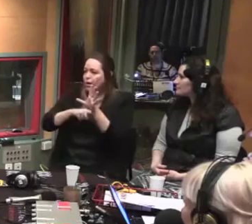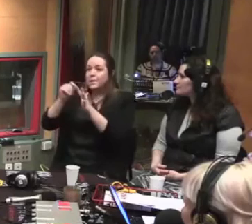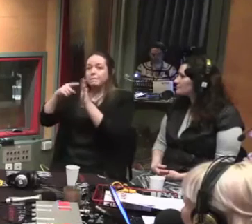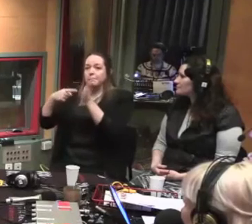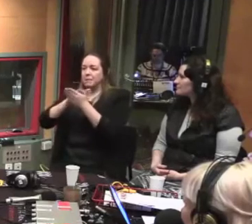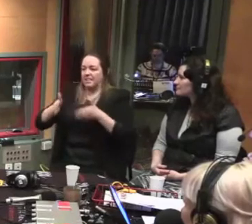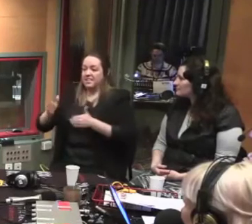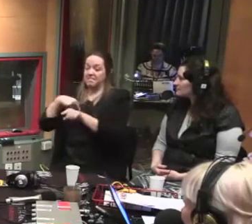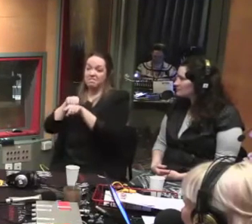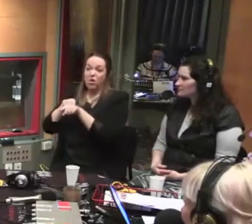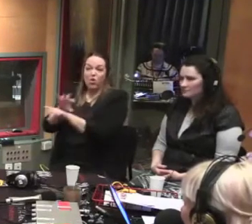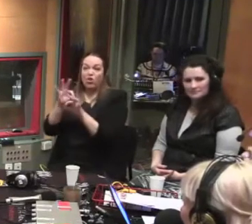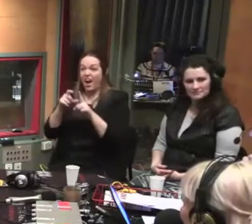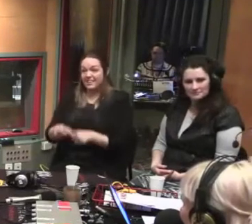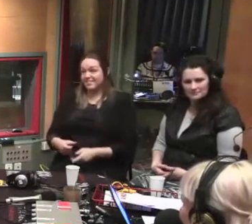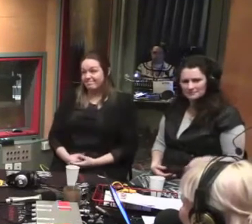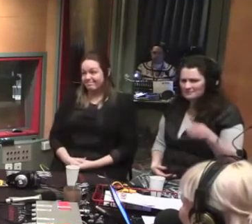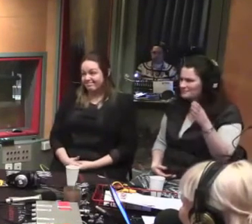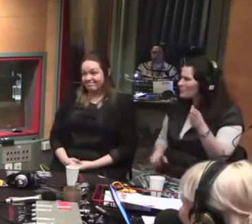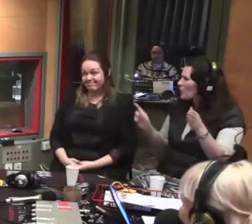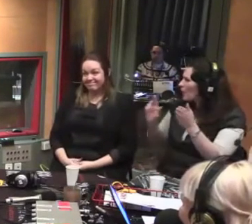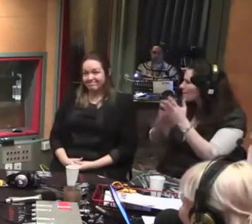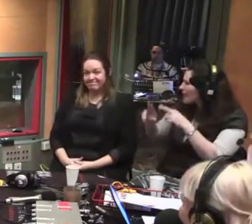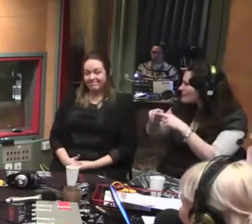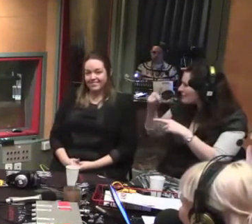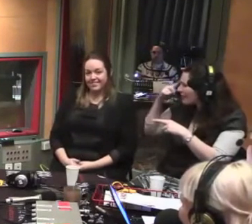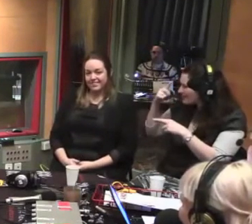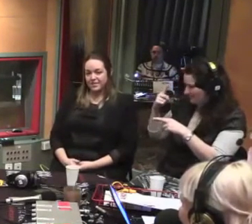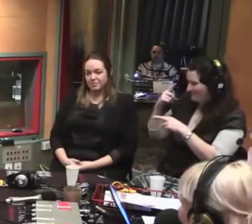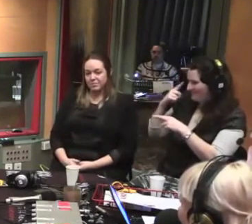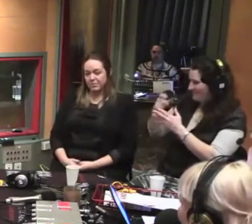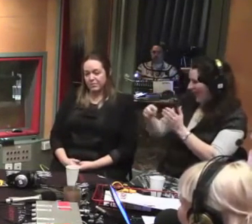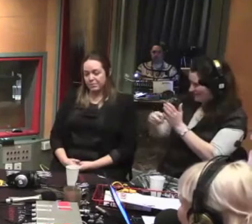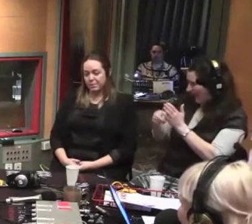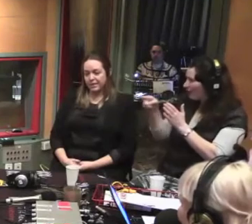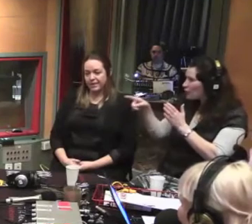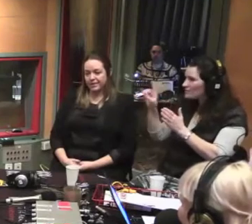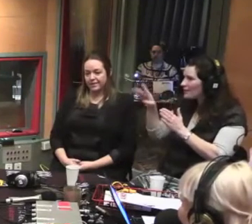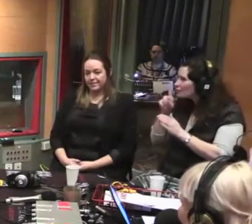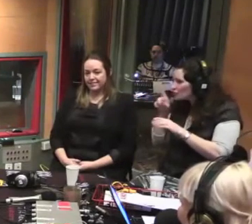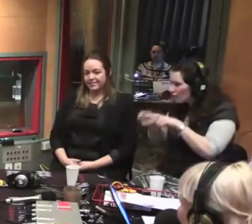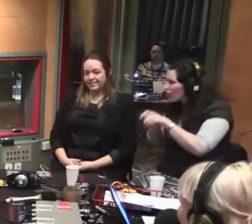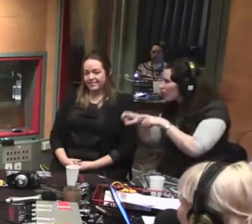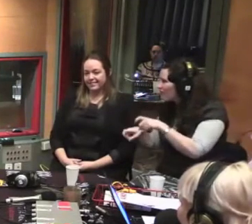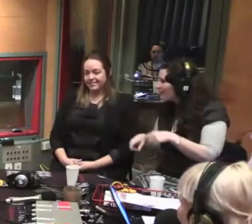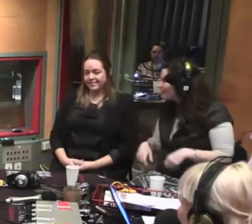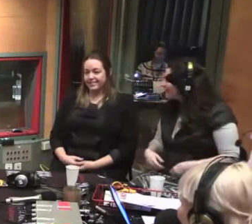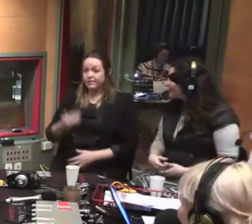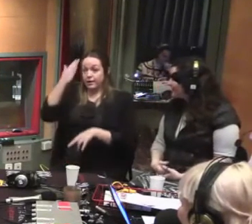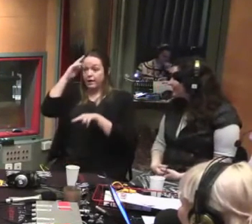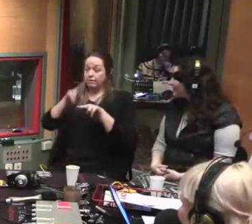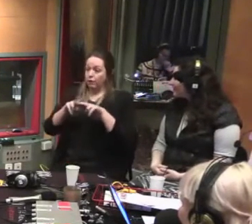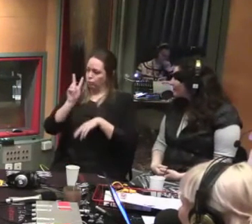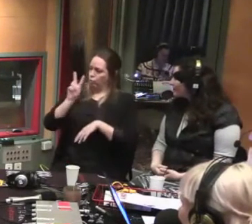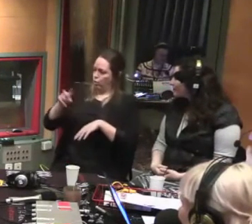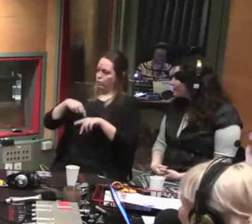just follow those, so it wasn't too hard. What did your parents think when they realised that you'd done that? Well, they saw me riding the